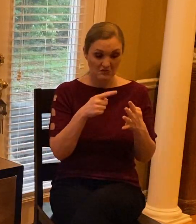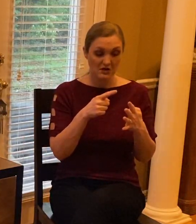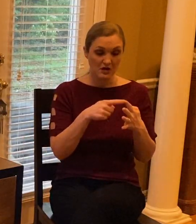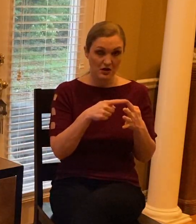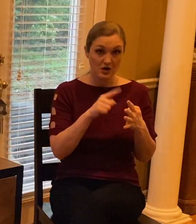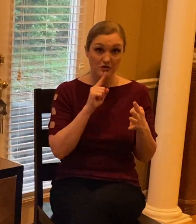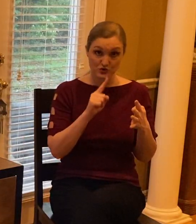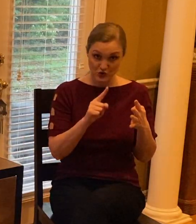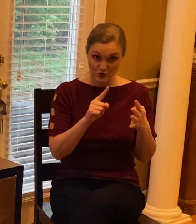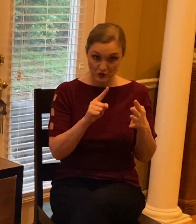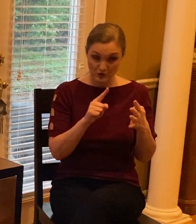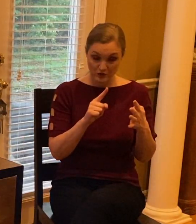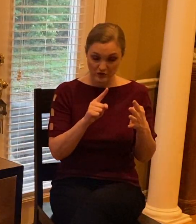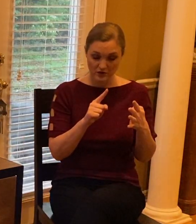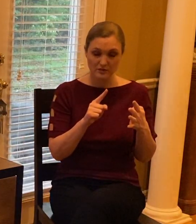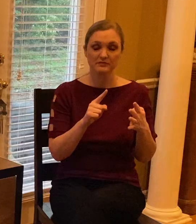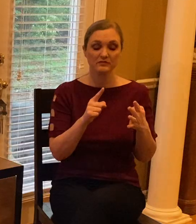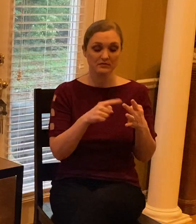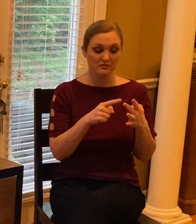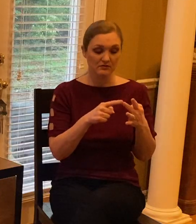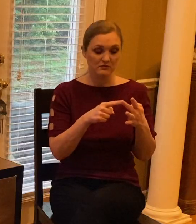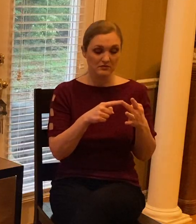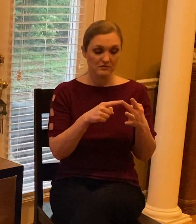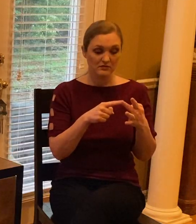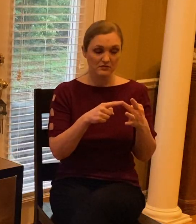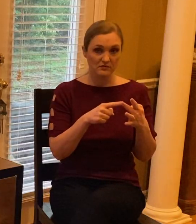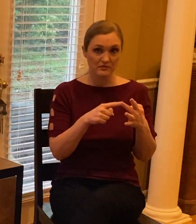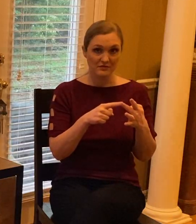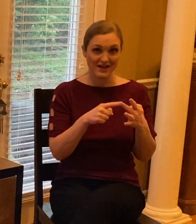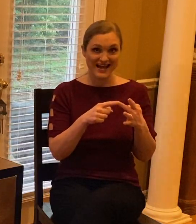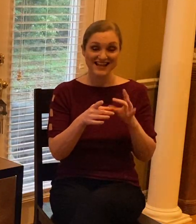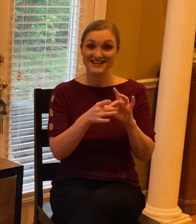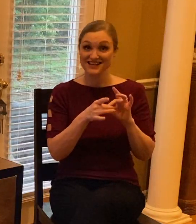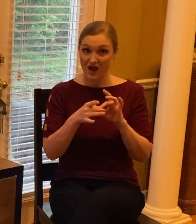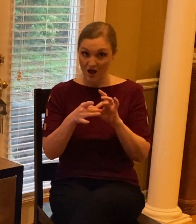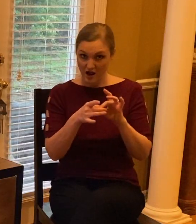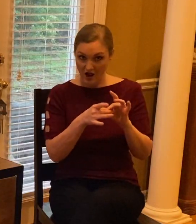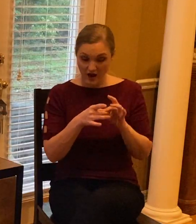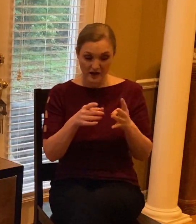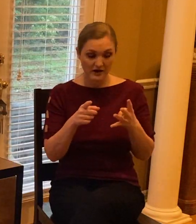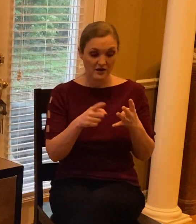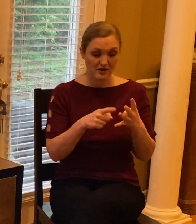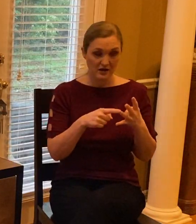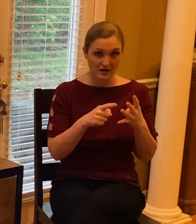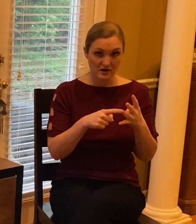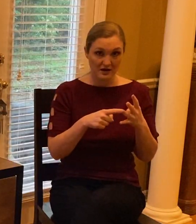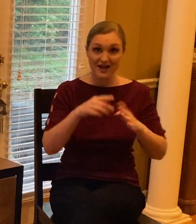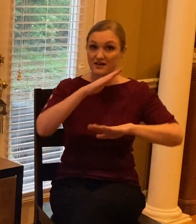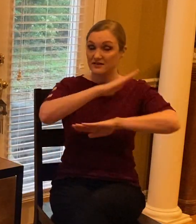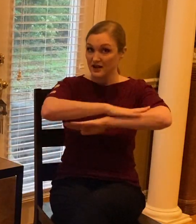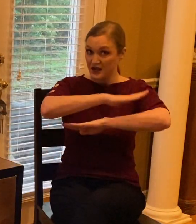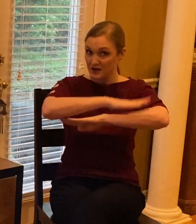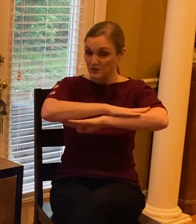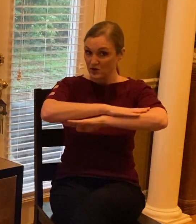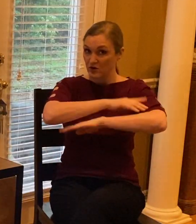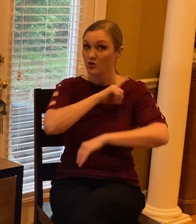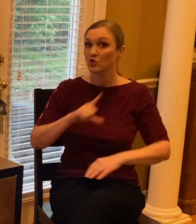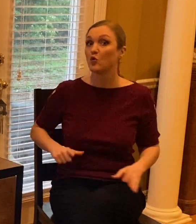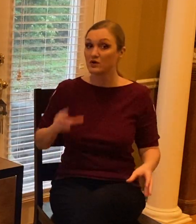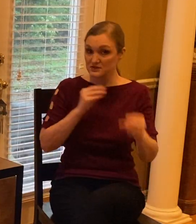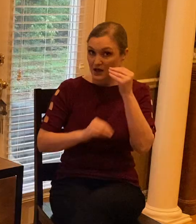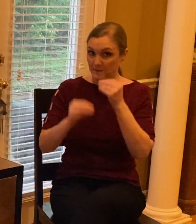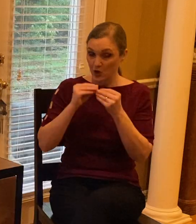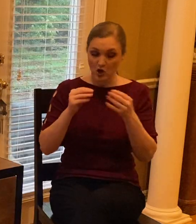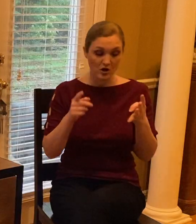dedicated to the truth that comes from God's word. They were dedicated to the tie of fellowship. They were dedicated to the table and observing the Lord's